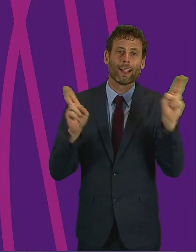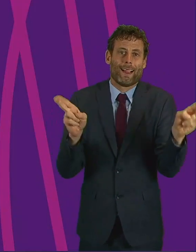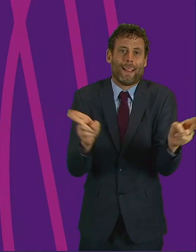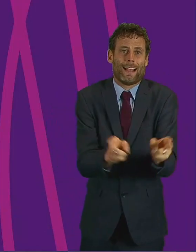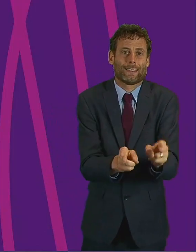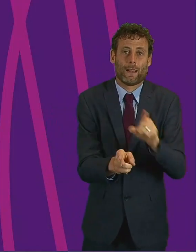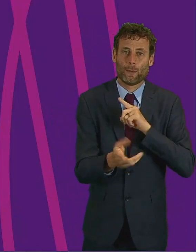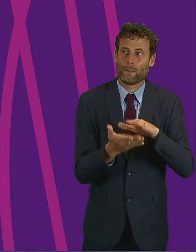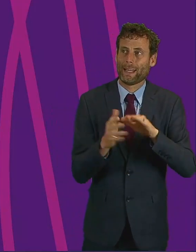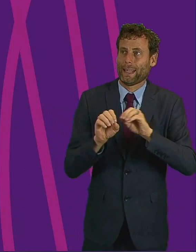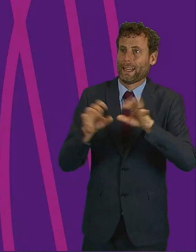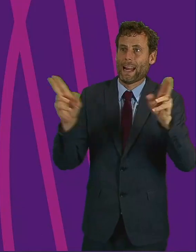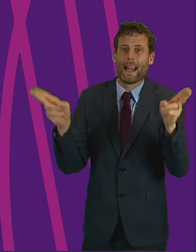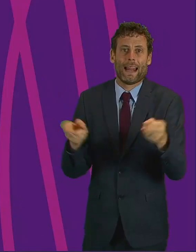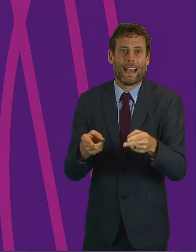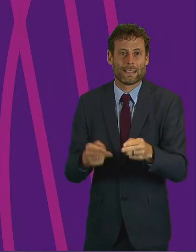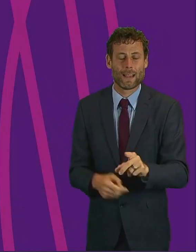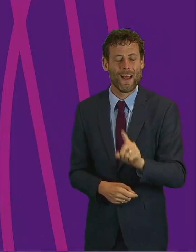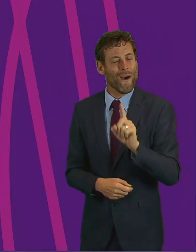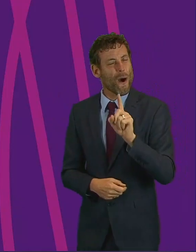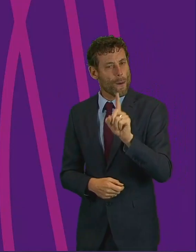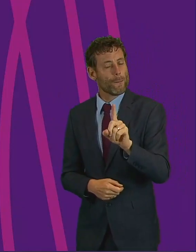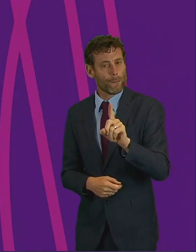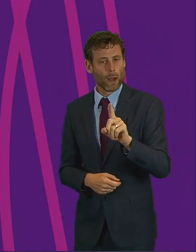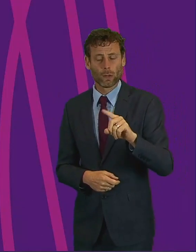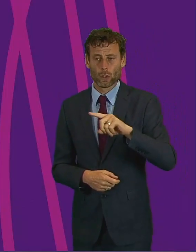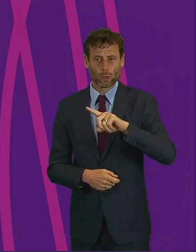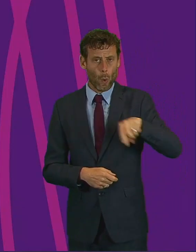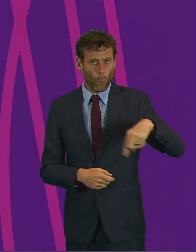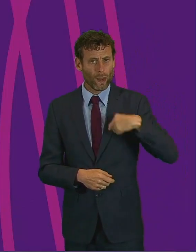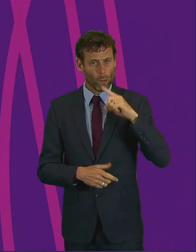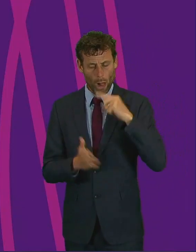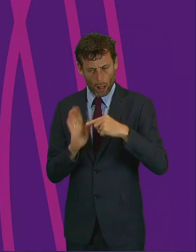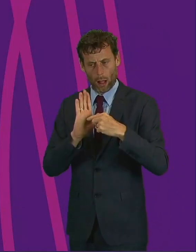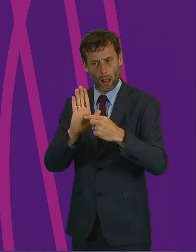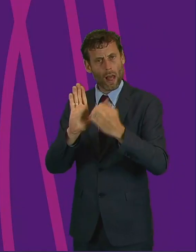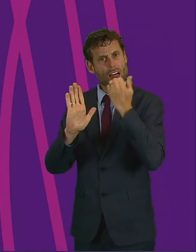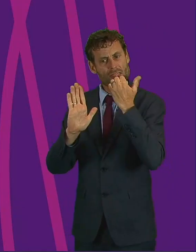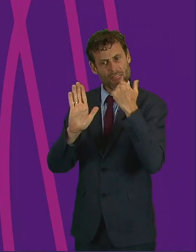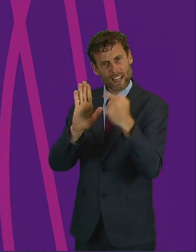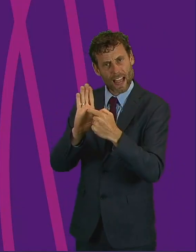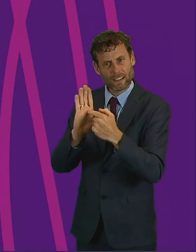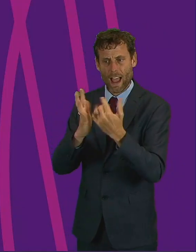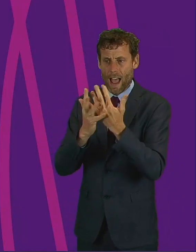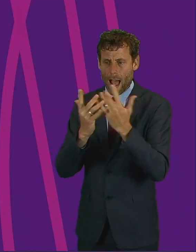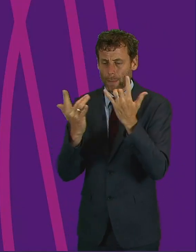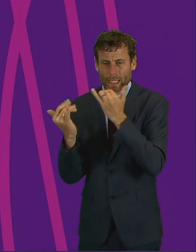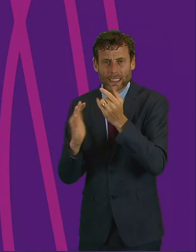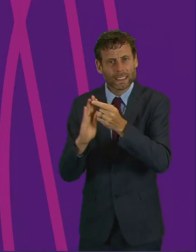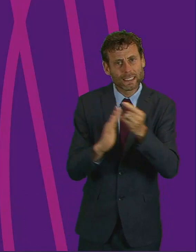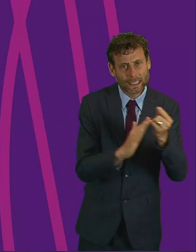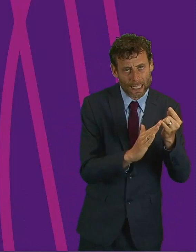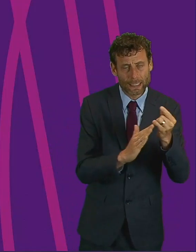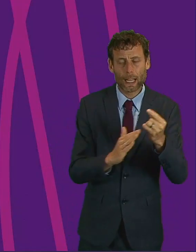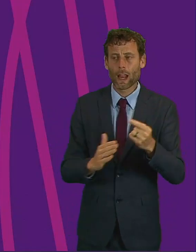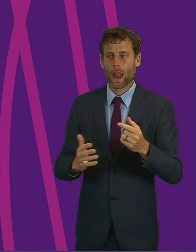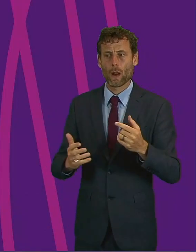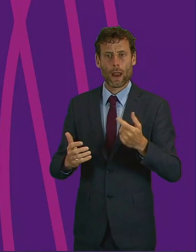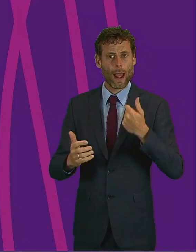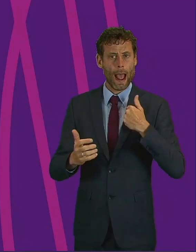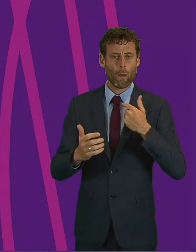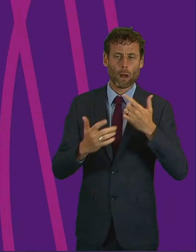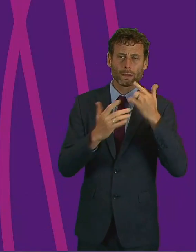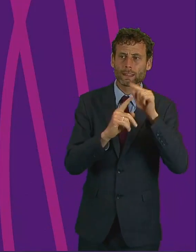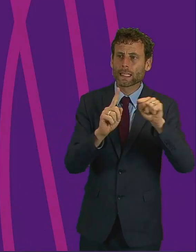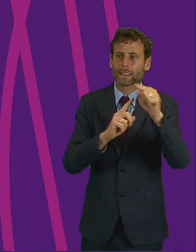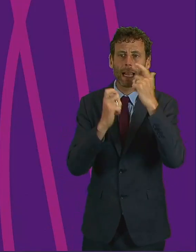publish data that gets to the granularity of that, as well as headline figures. So we will continue to take forward these various programmes of work to make sure